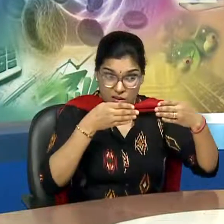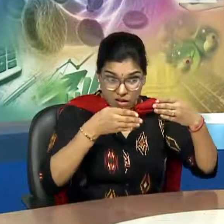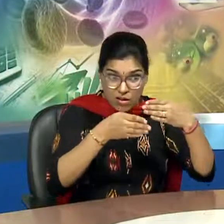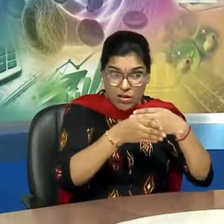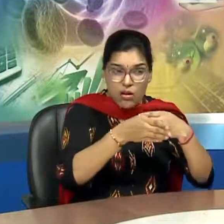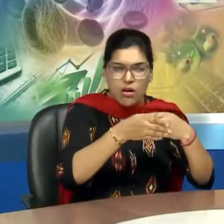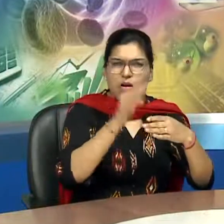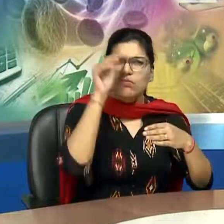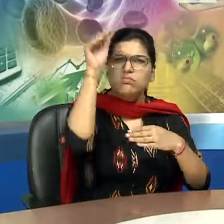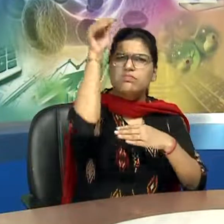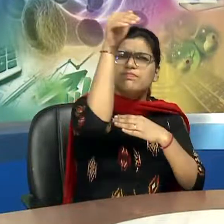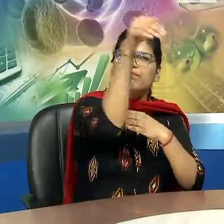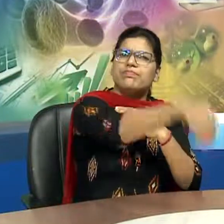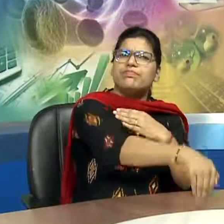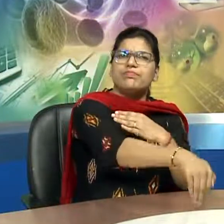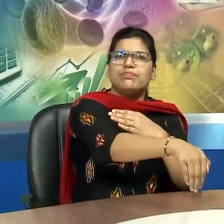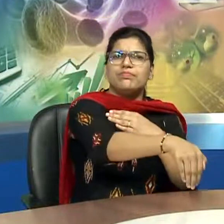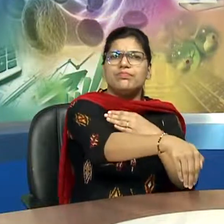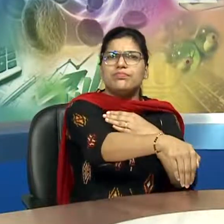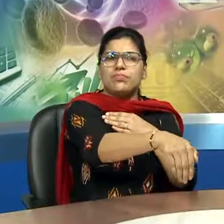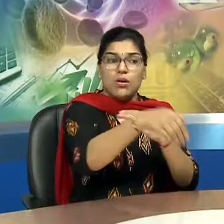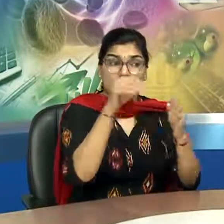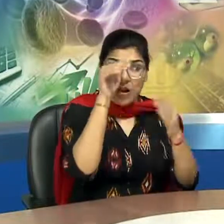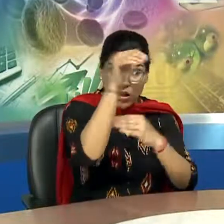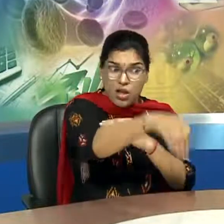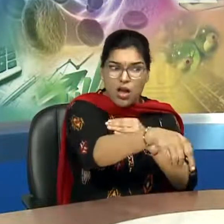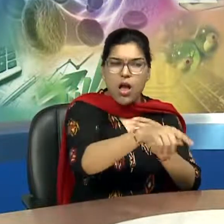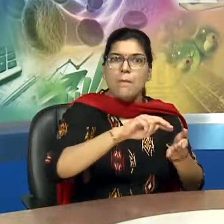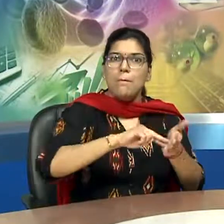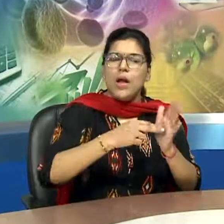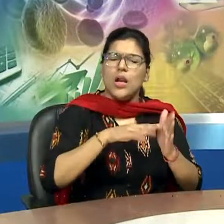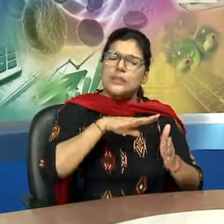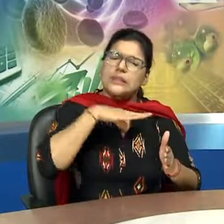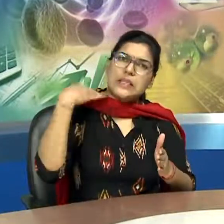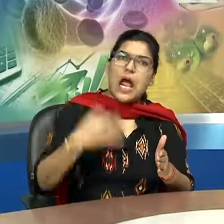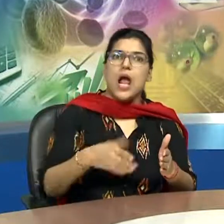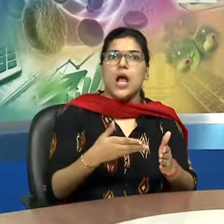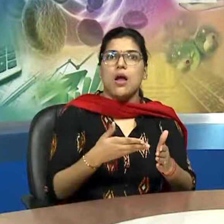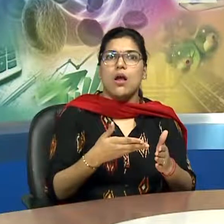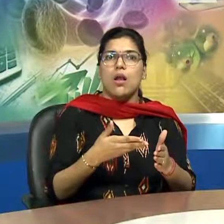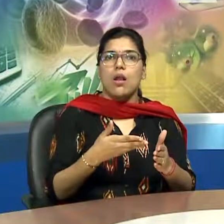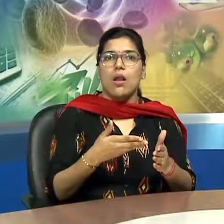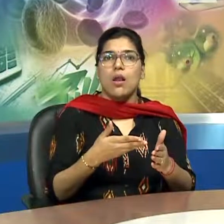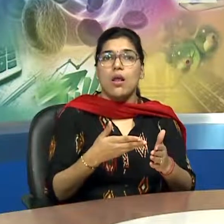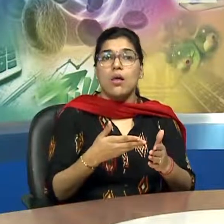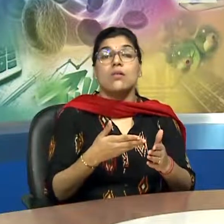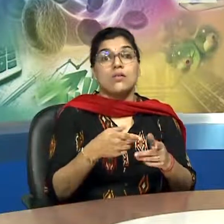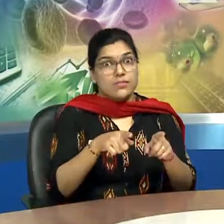for the sake of trying first time, we get trapped by